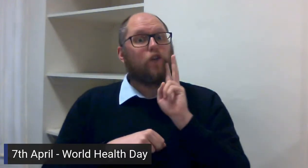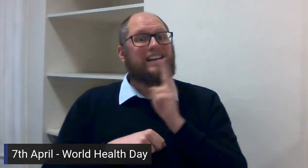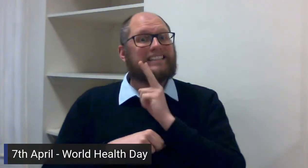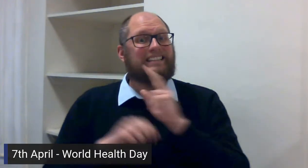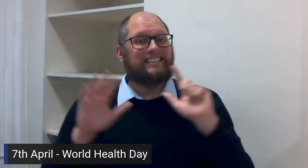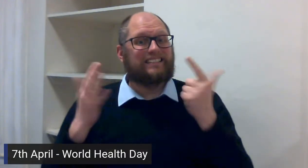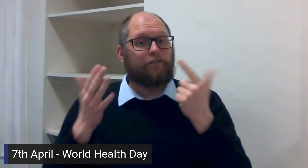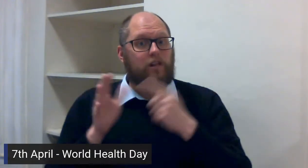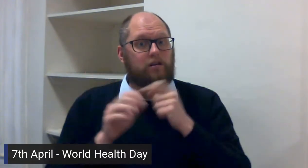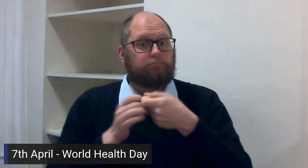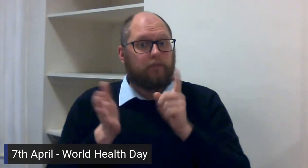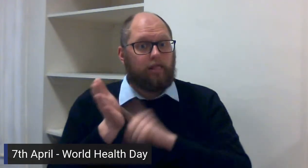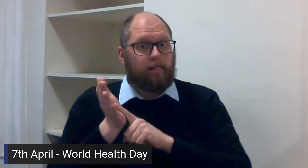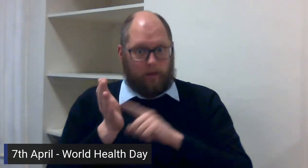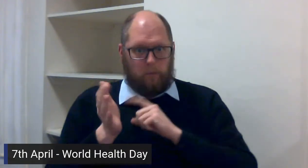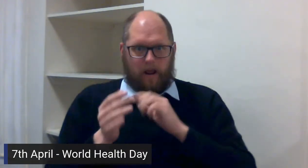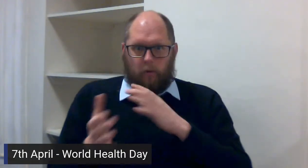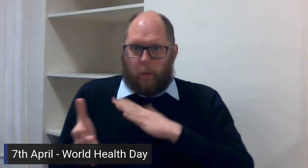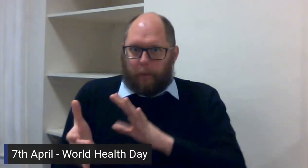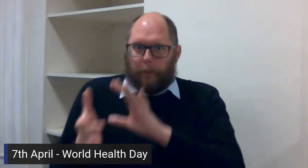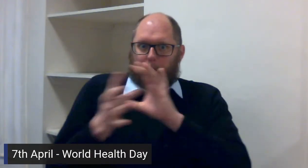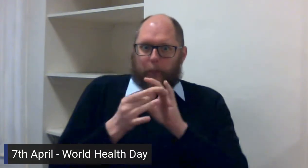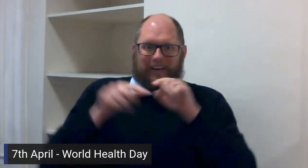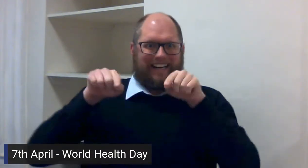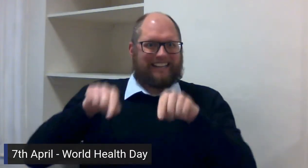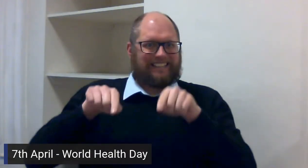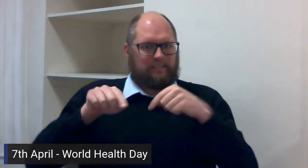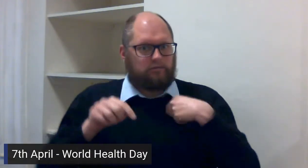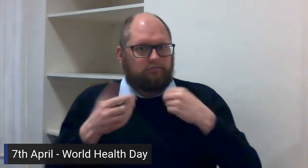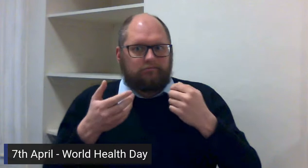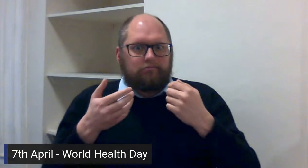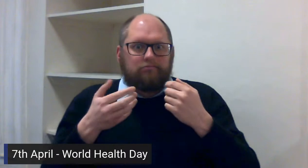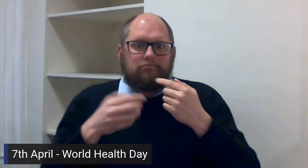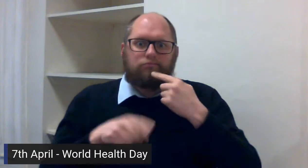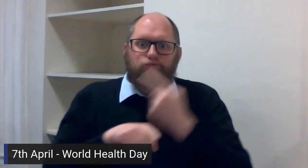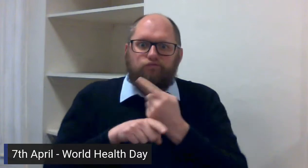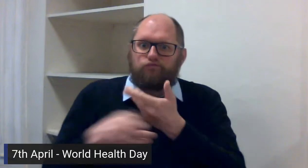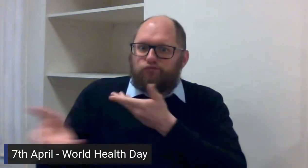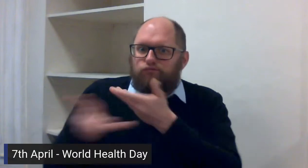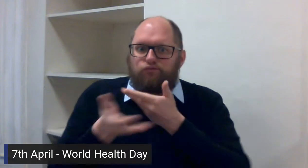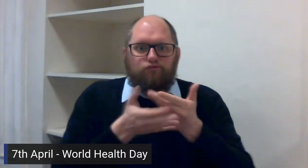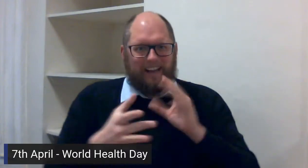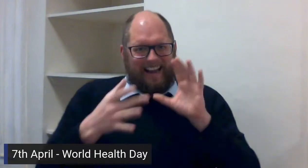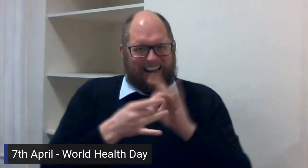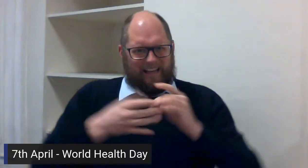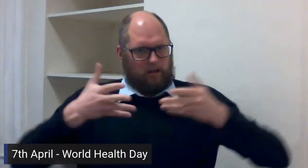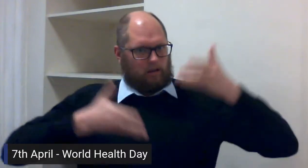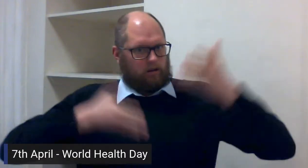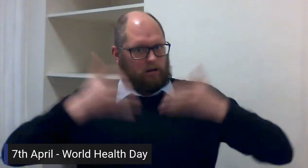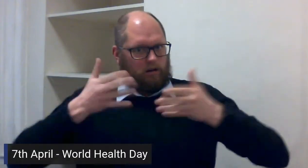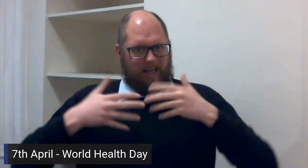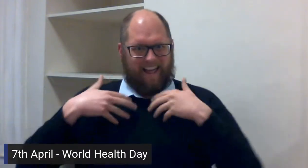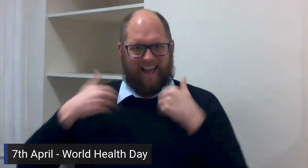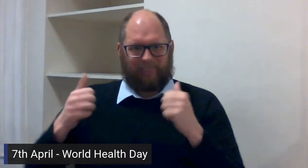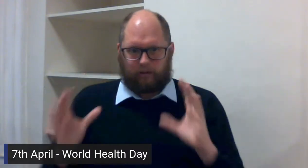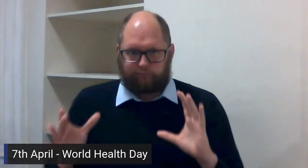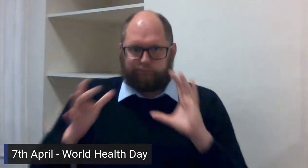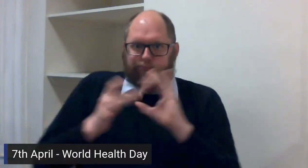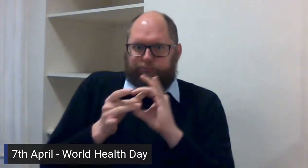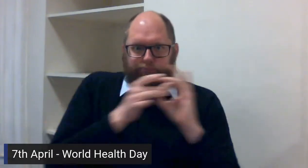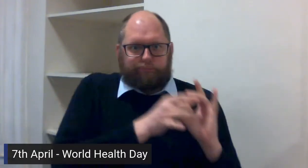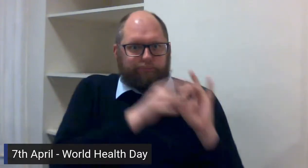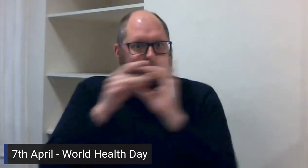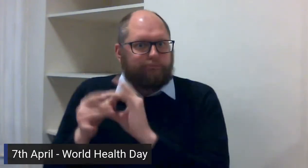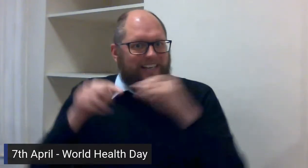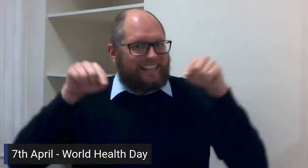But we decided to pick this topic because it's World Health Day on Friday, the 7th of April. So we